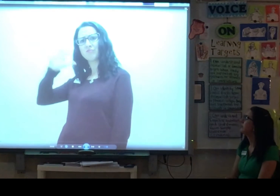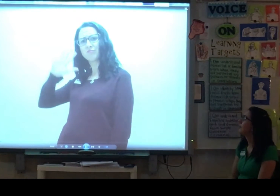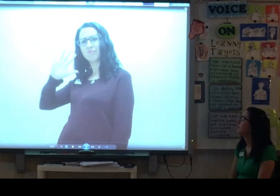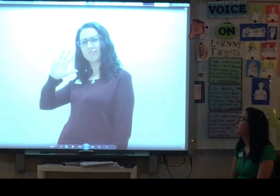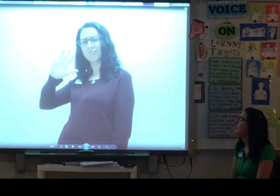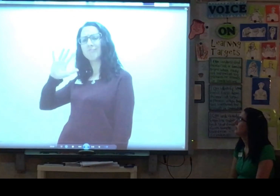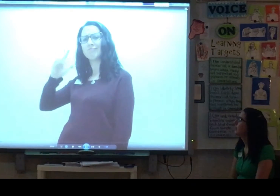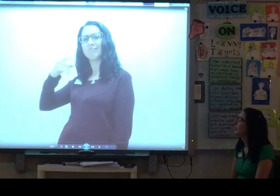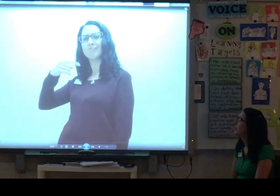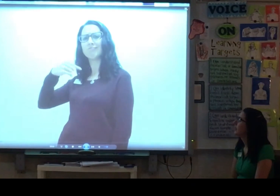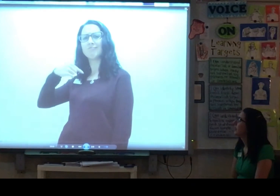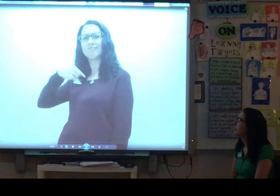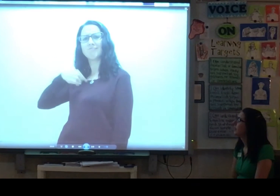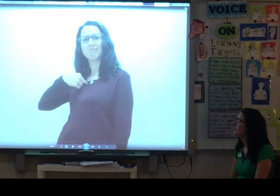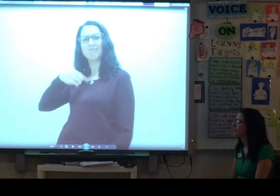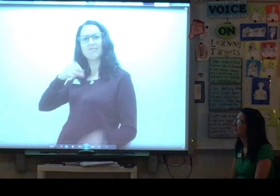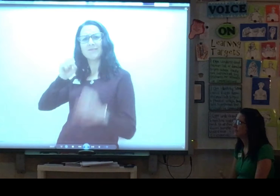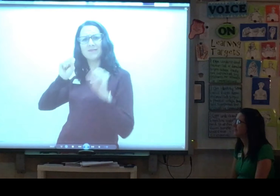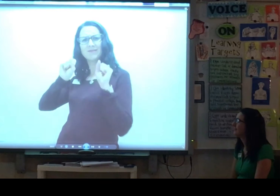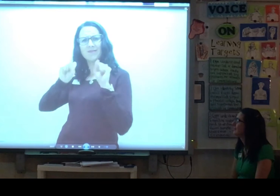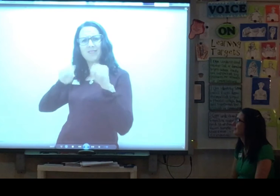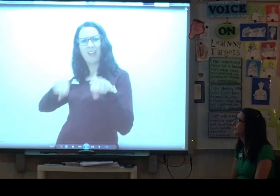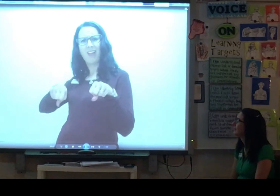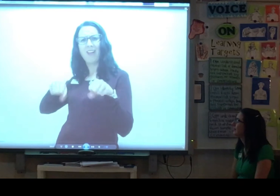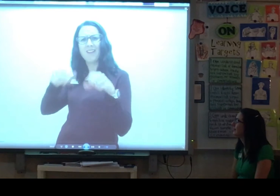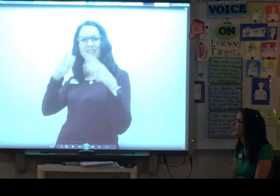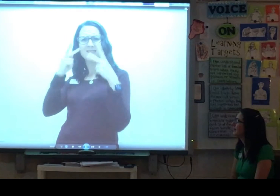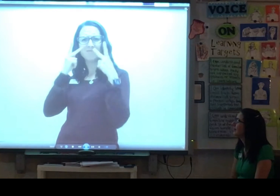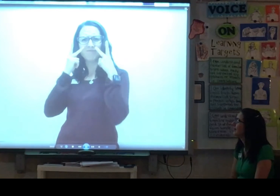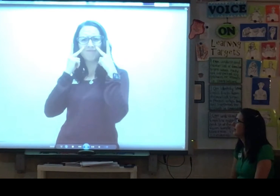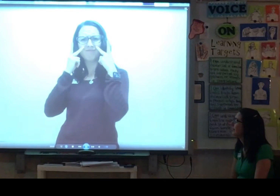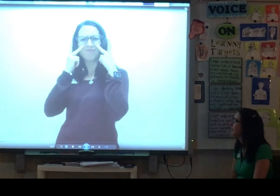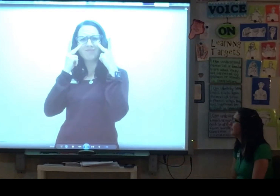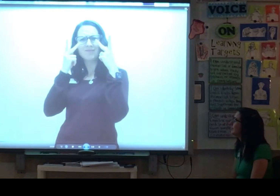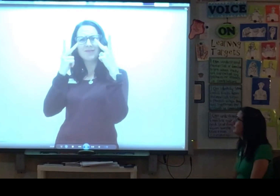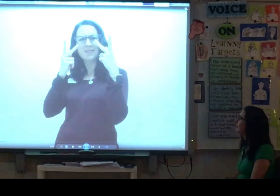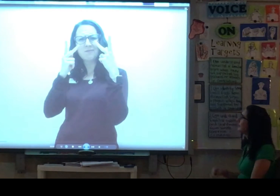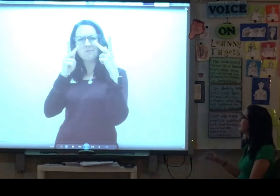A while back. I can see.